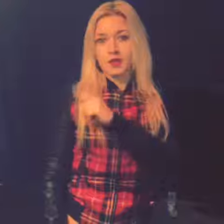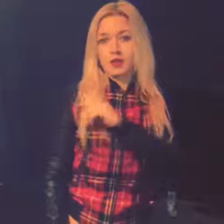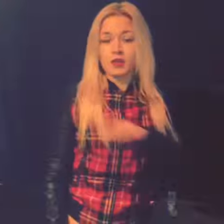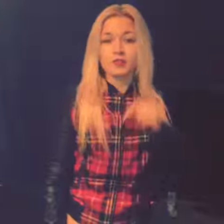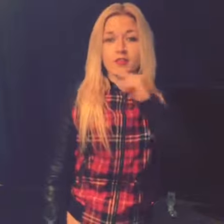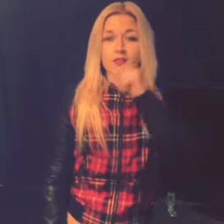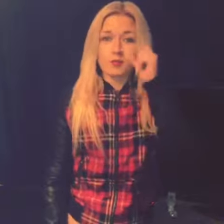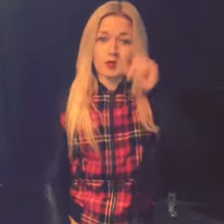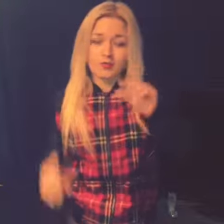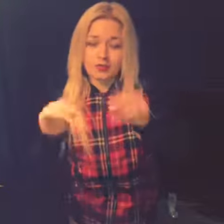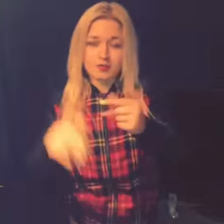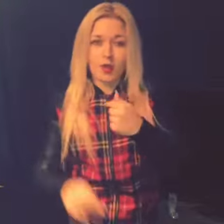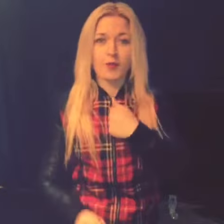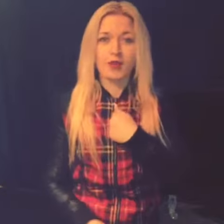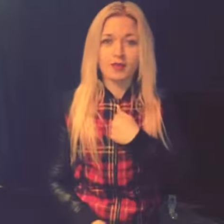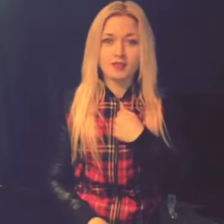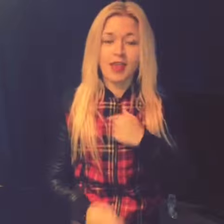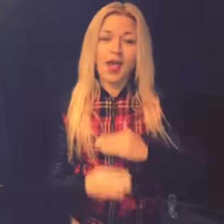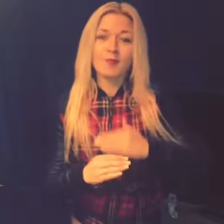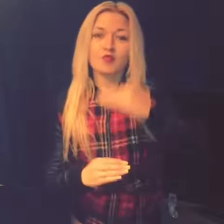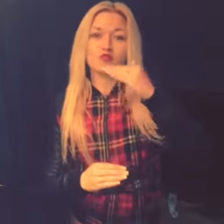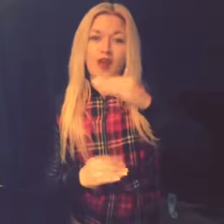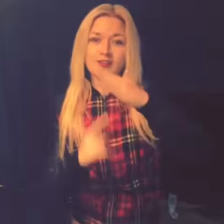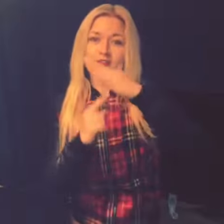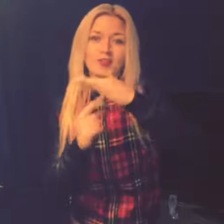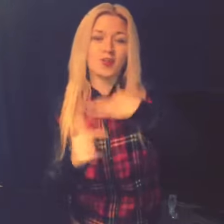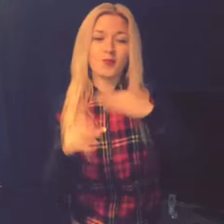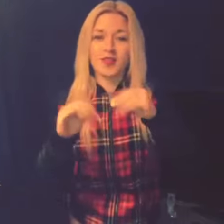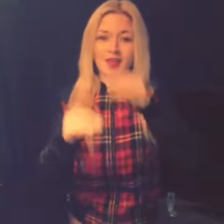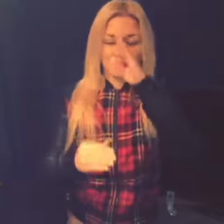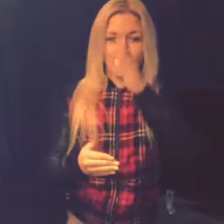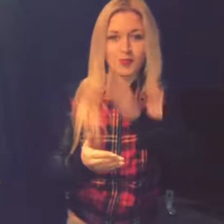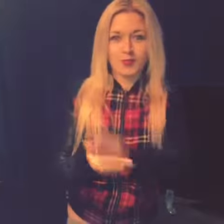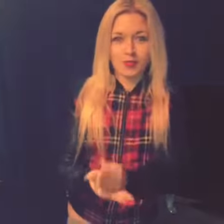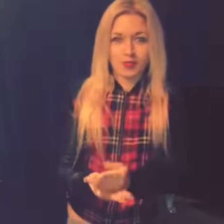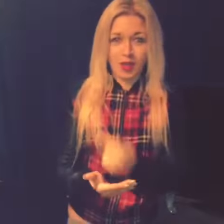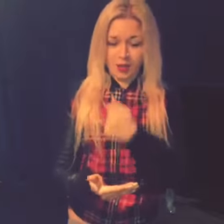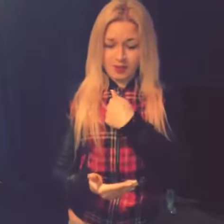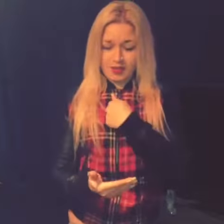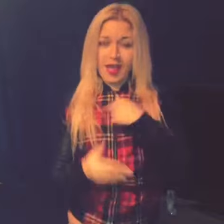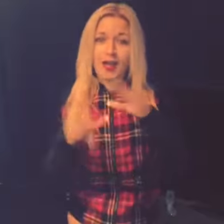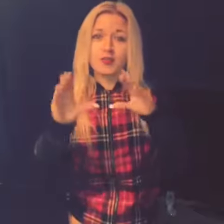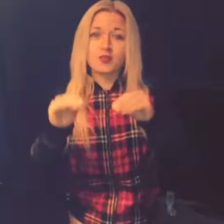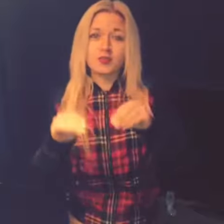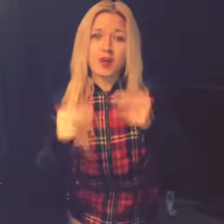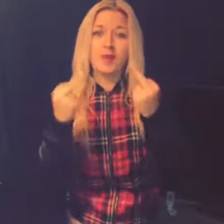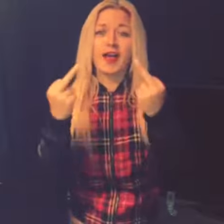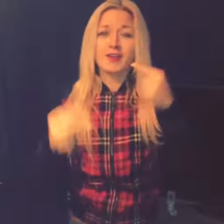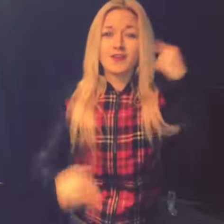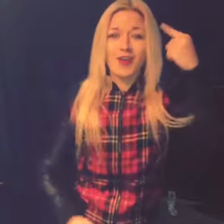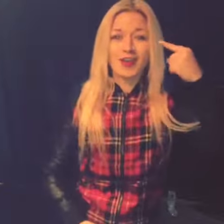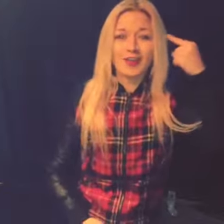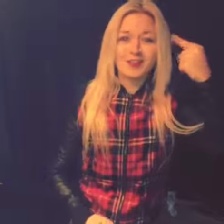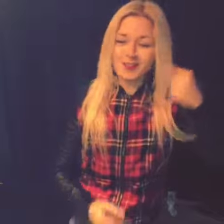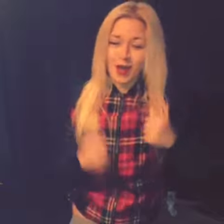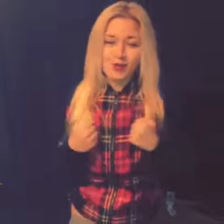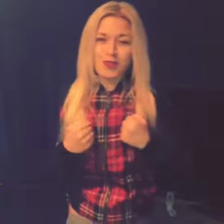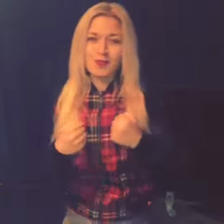I've been put these little fucks in this up and up I'm on the bass at the top of mine, stuff and drop My freaking eye, you can stop Are you fucking up? I can't